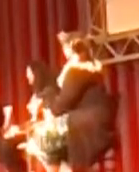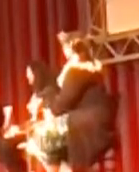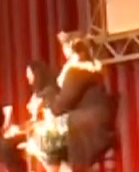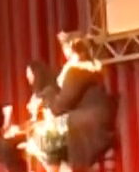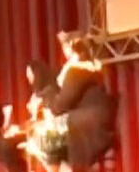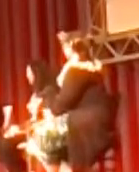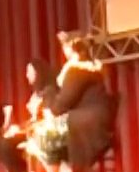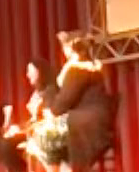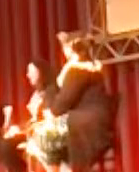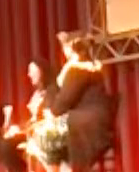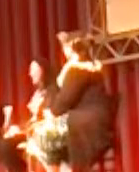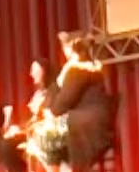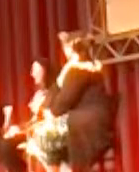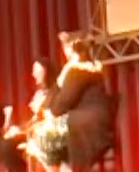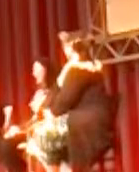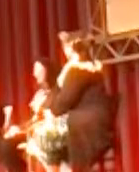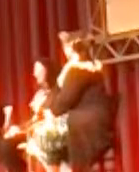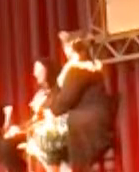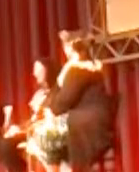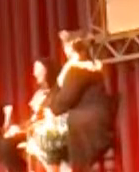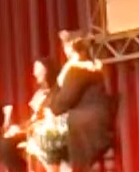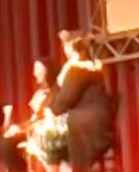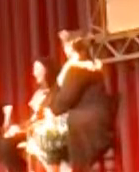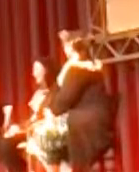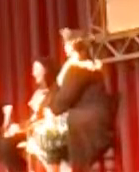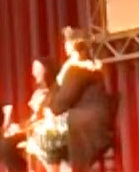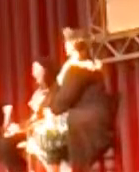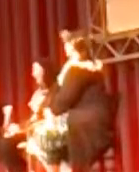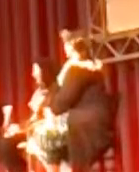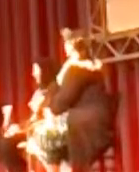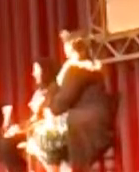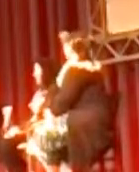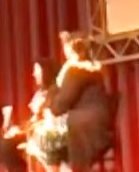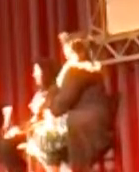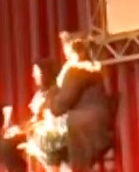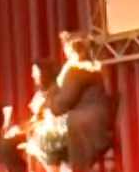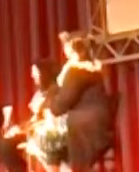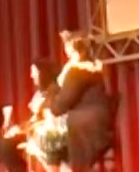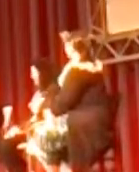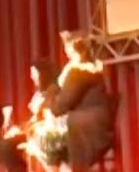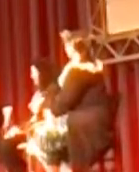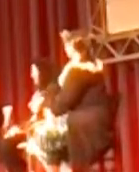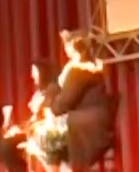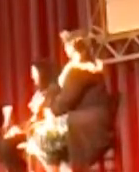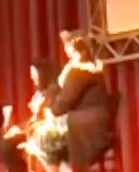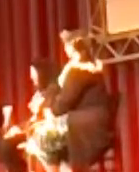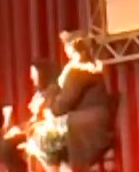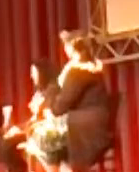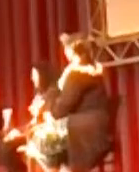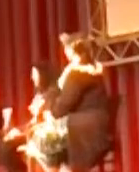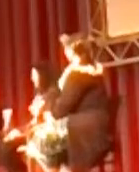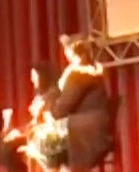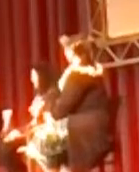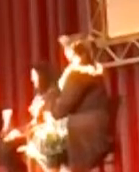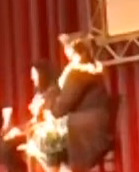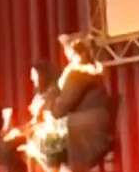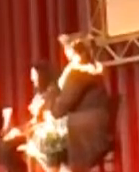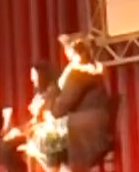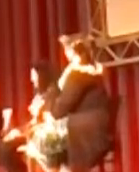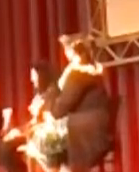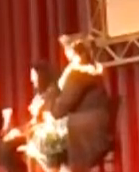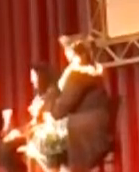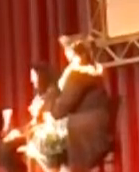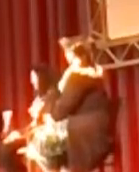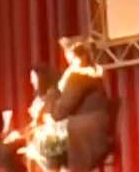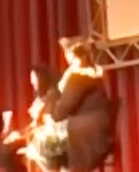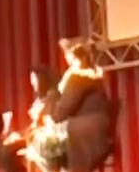person's head. And you look at them and you go, wow, how did they get it? yeah, it's happening. So, yeah, I